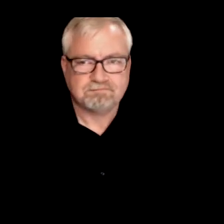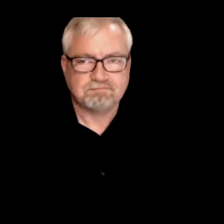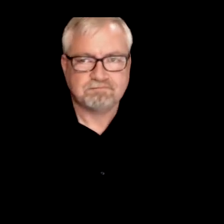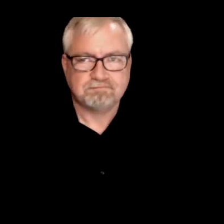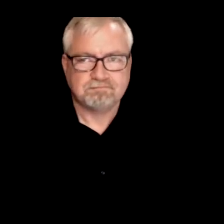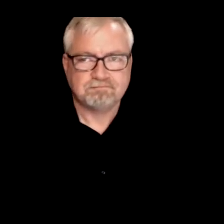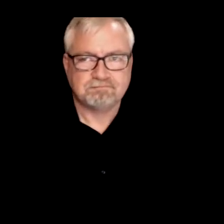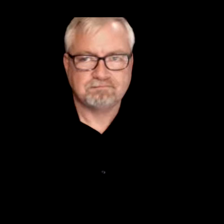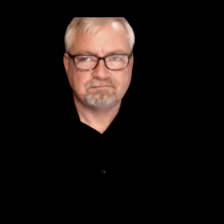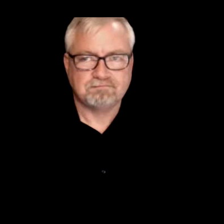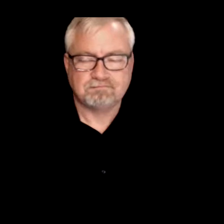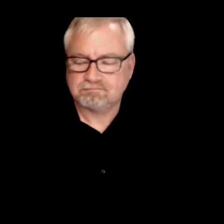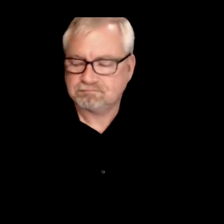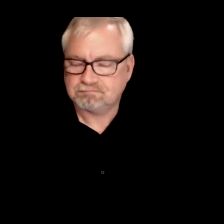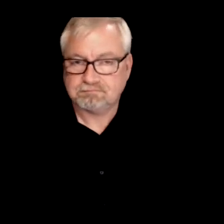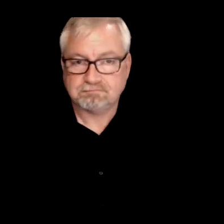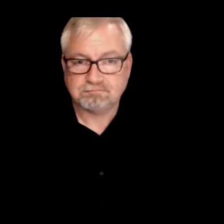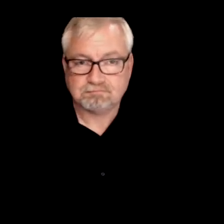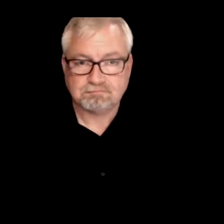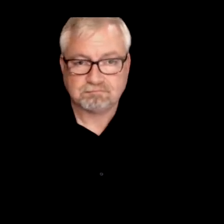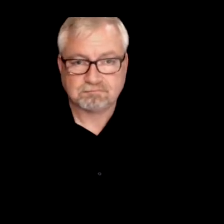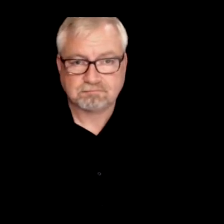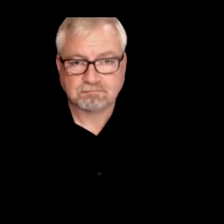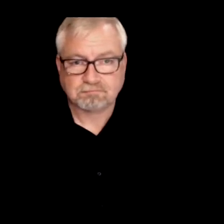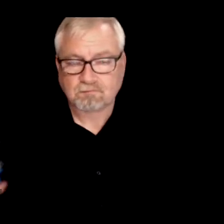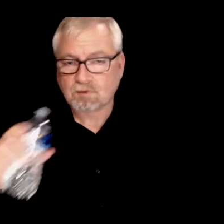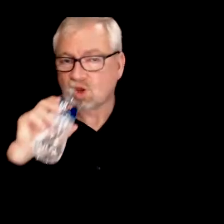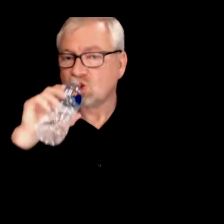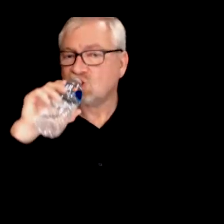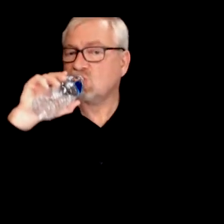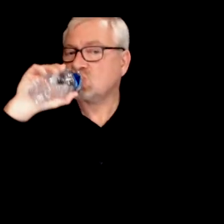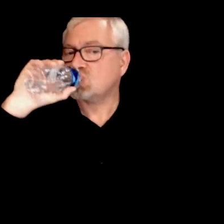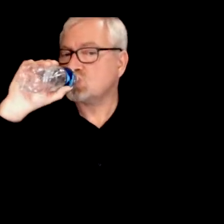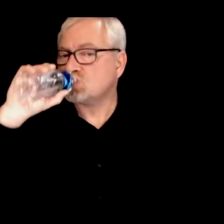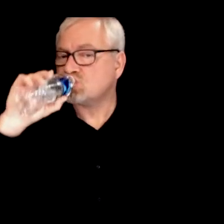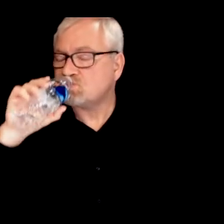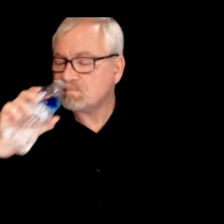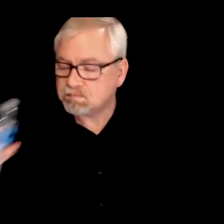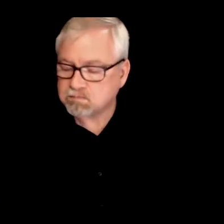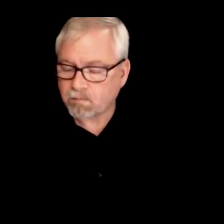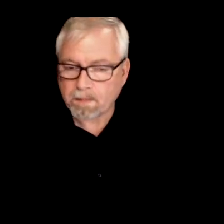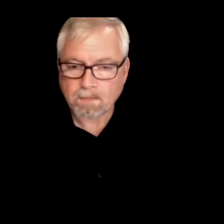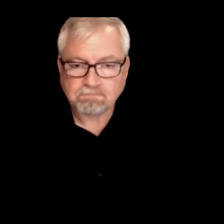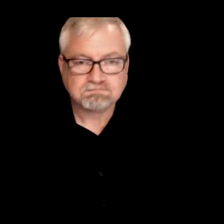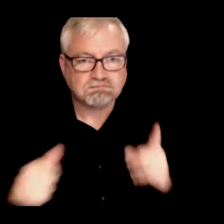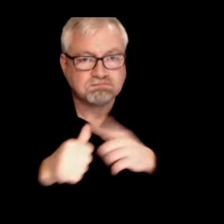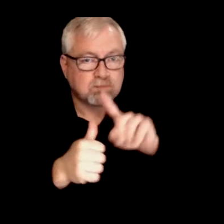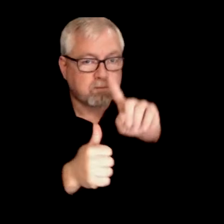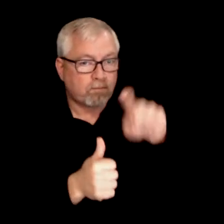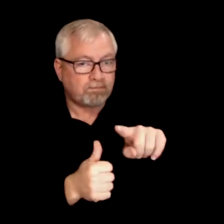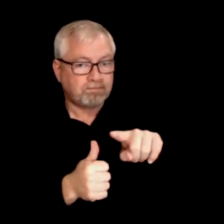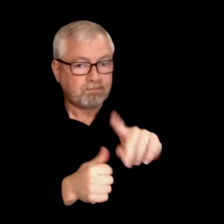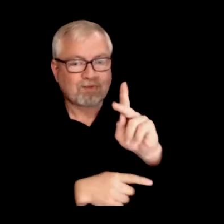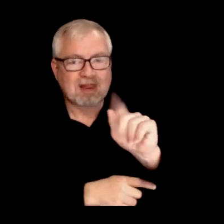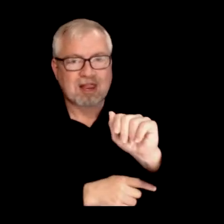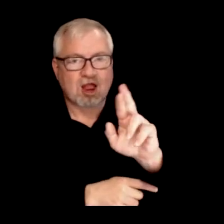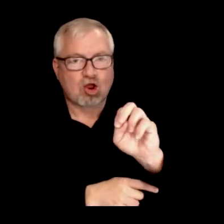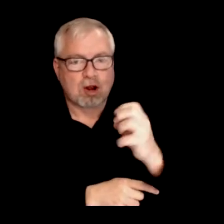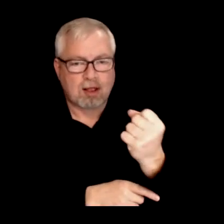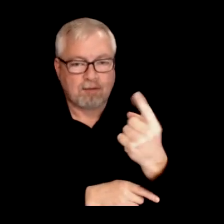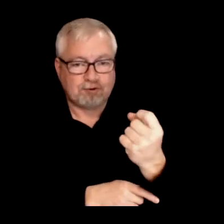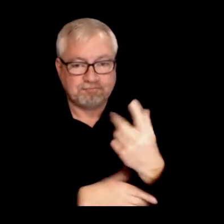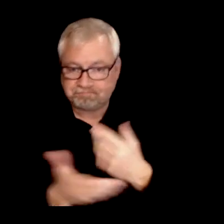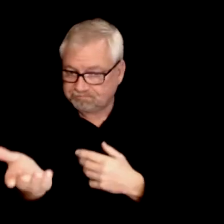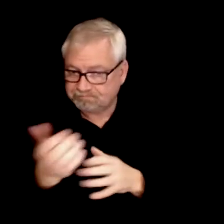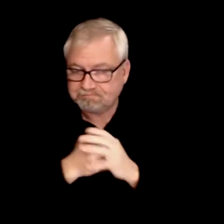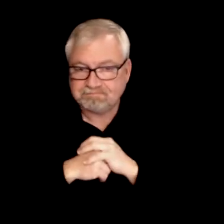Your first question comes from the line of Emily Havoc from Care 11. Your line is open.